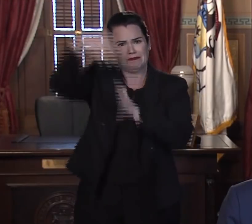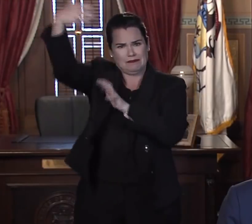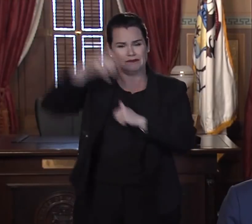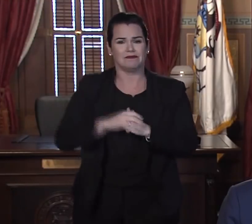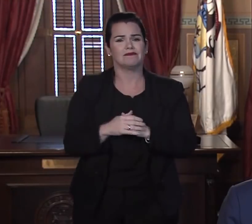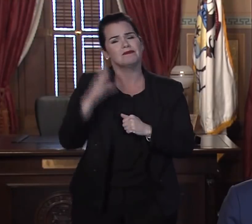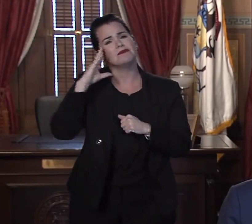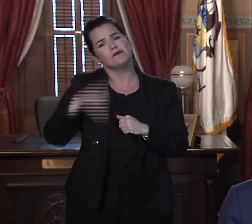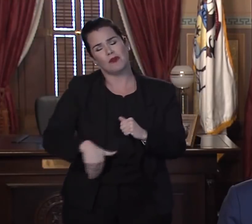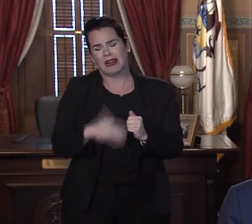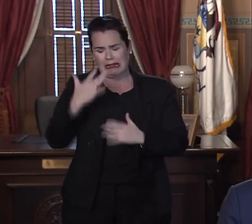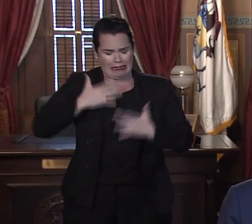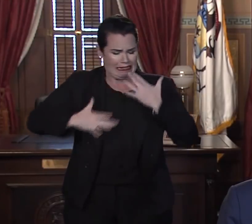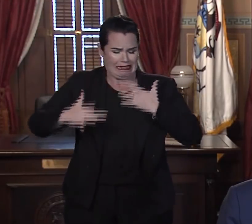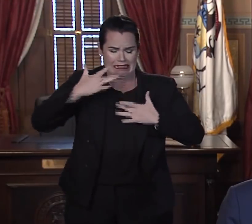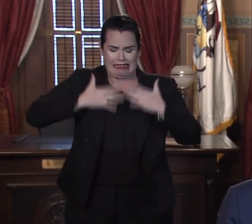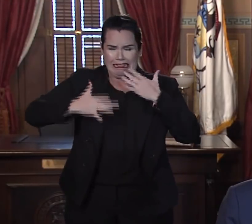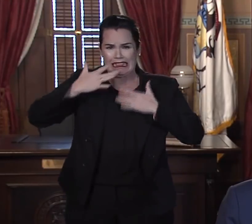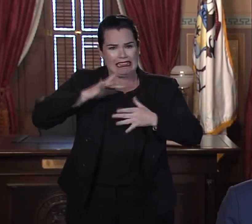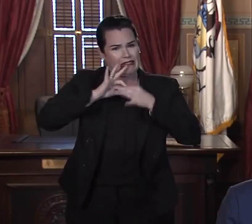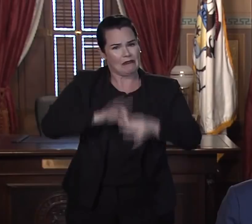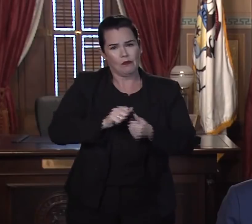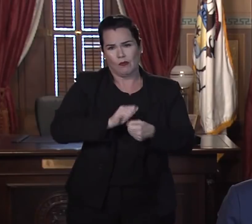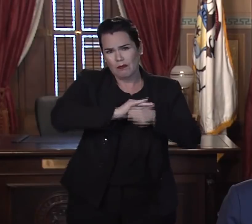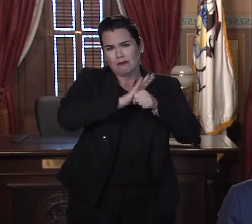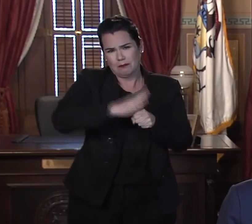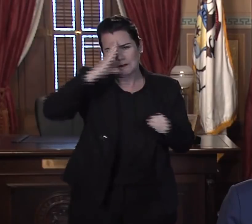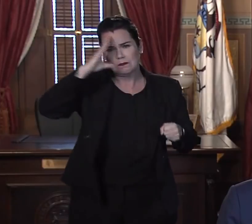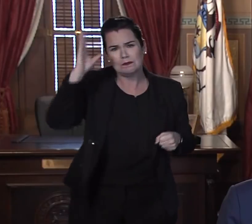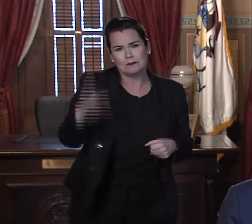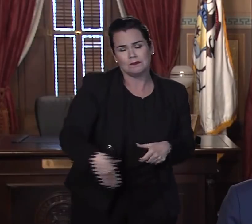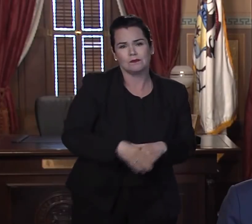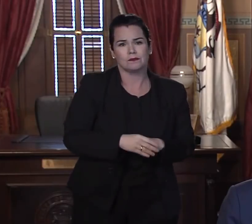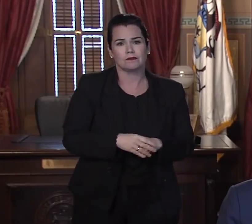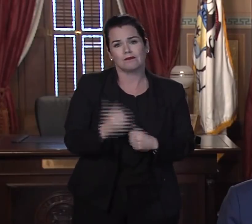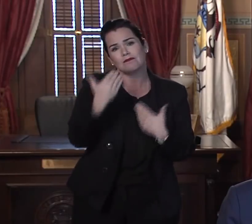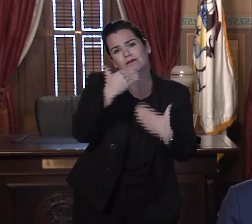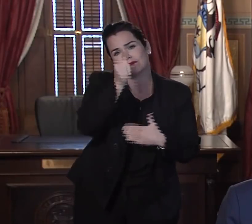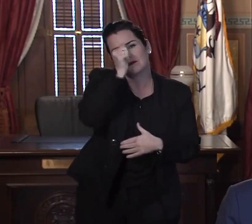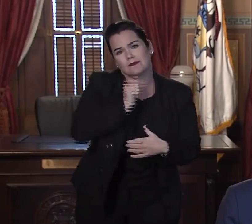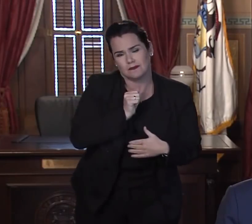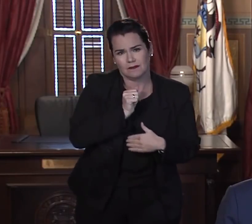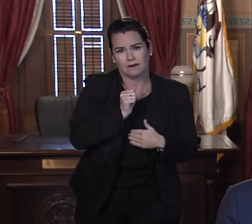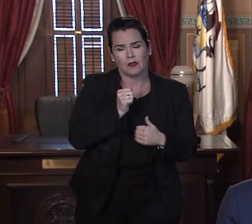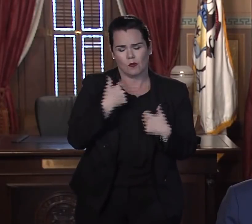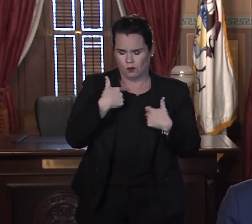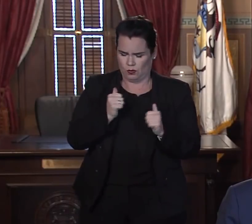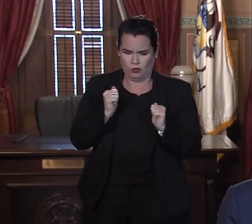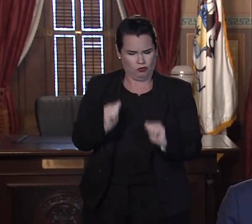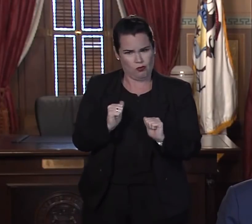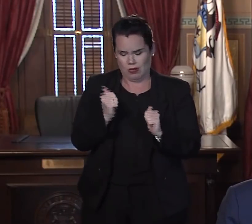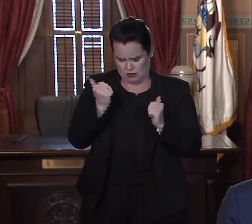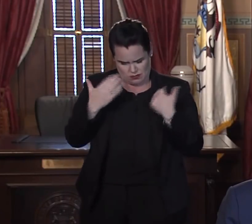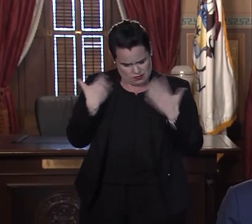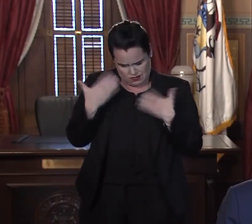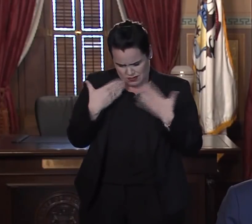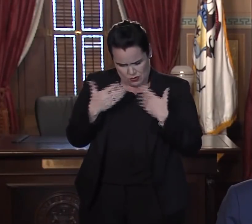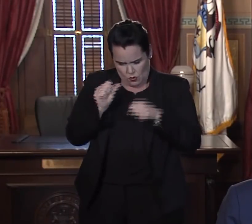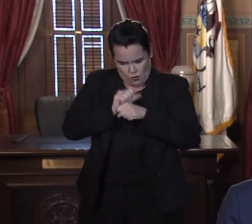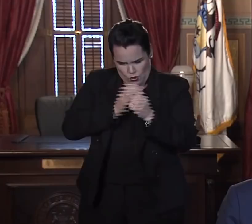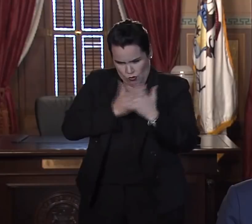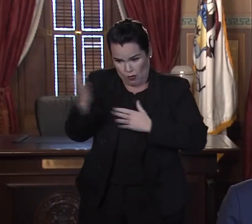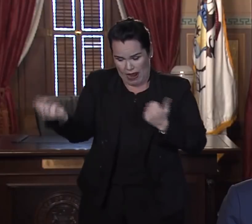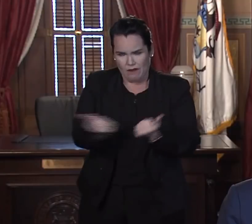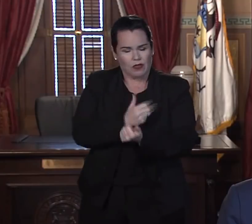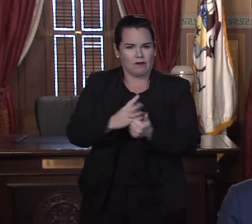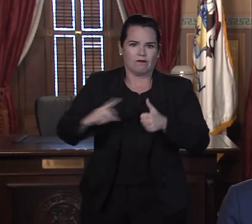economic pain associated with COVID-19, and we appreciate your patience as we work to process the historic need for benefits.